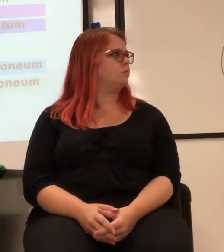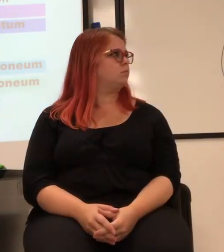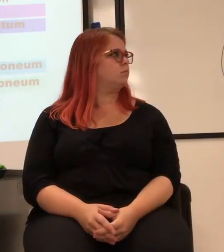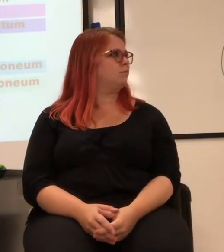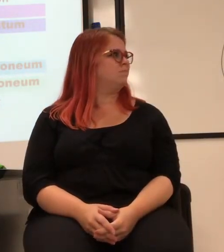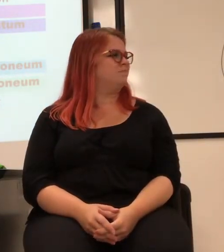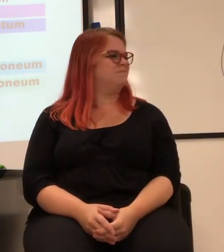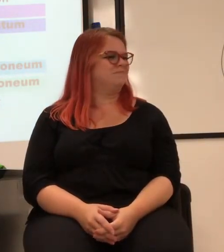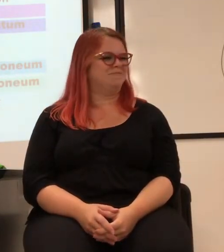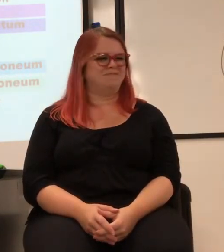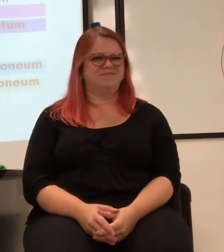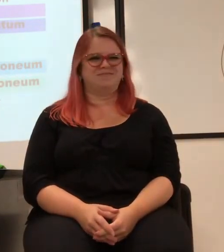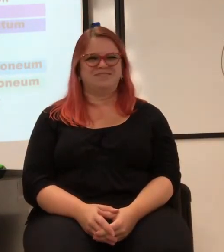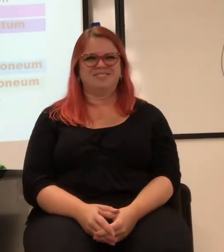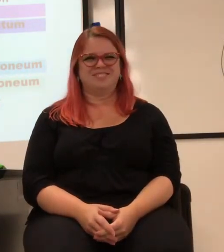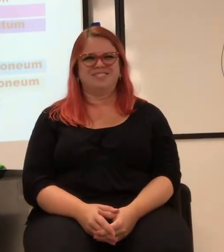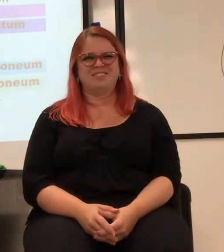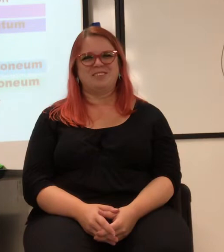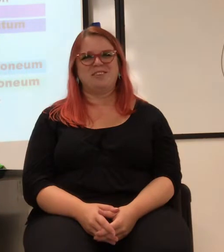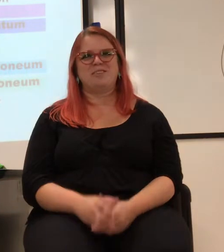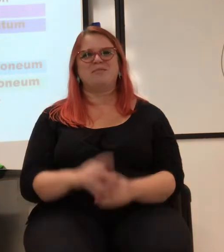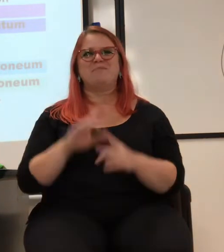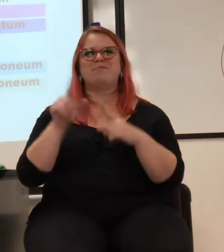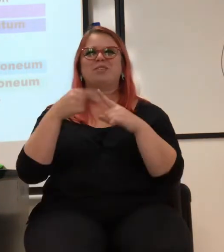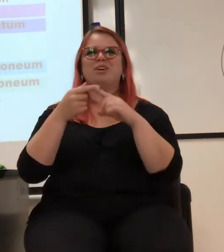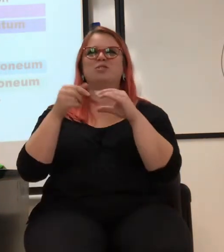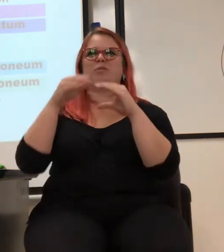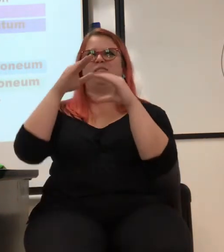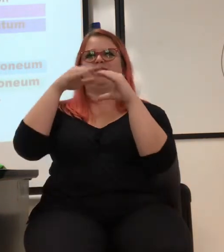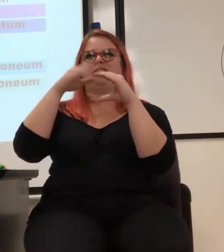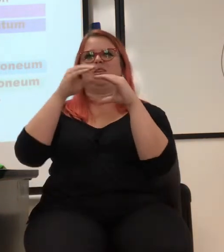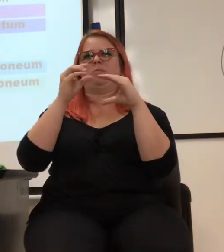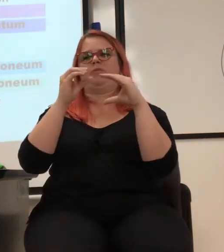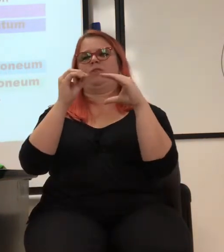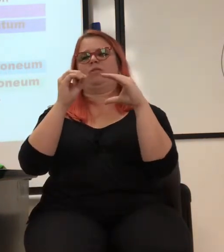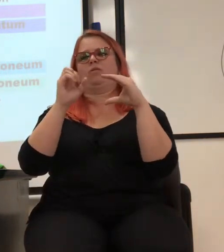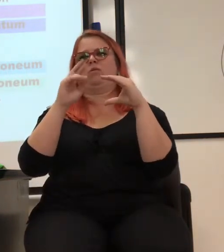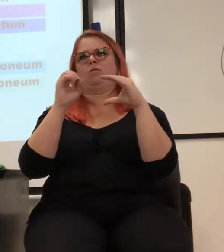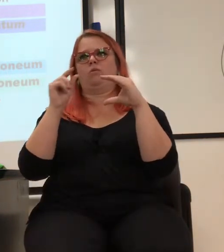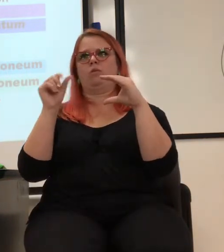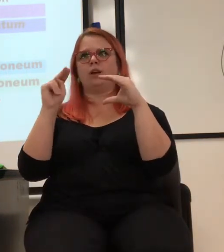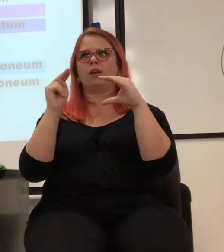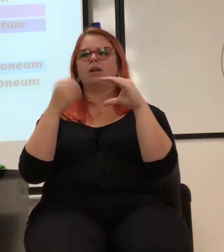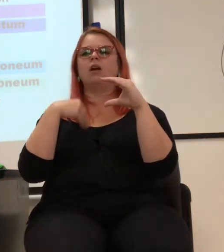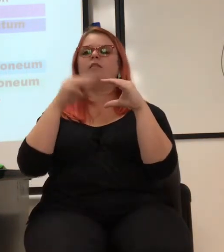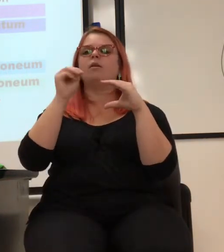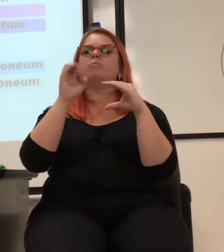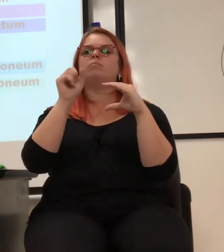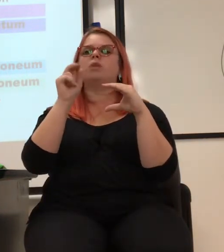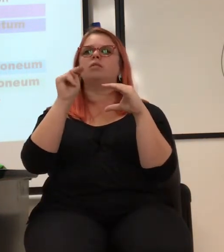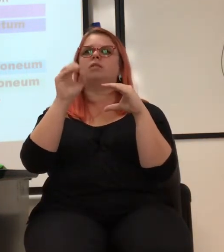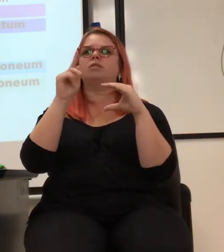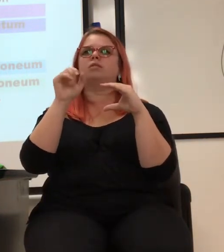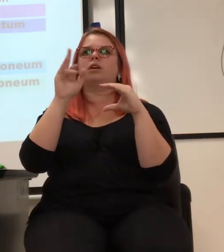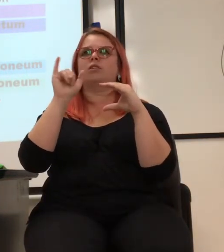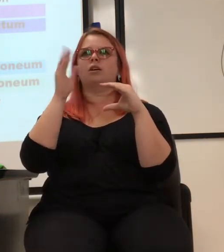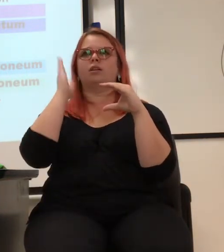basically it's visceral peritoneum when you're on top of an organ. There's a mesentery that's going to shoot